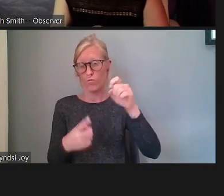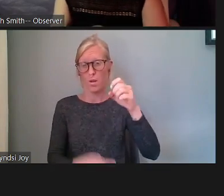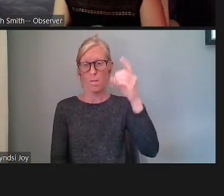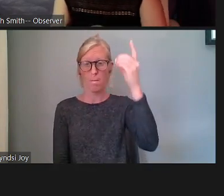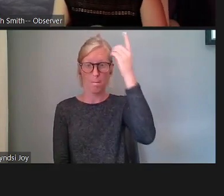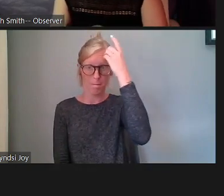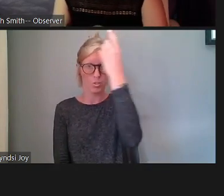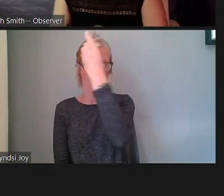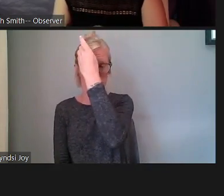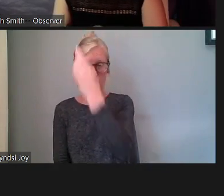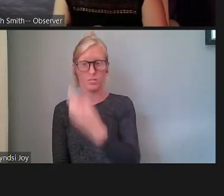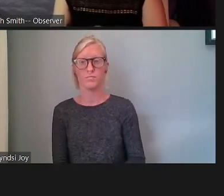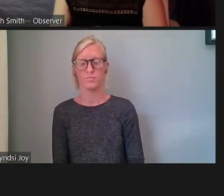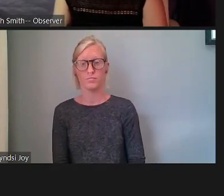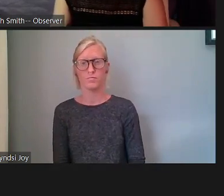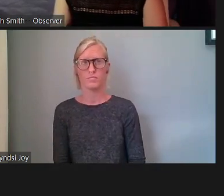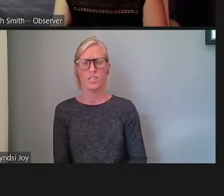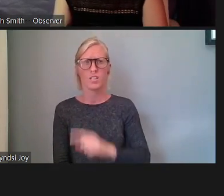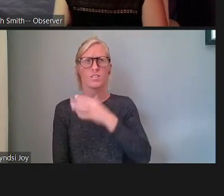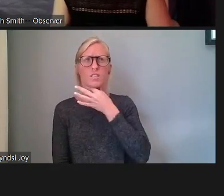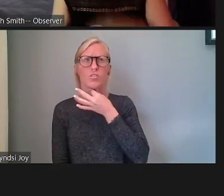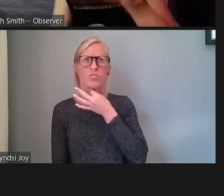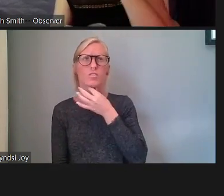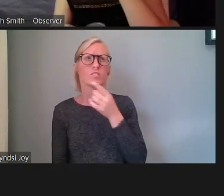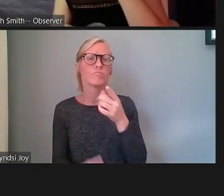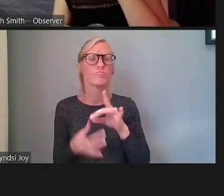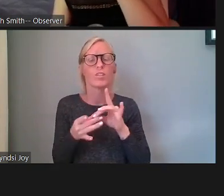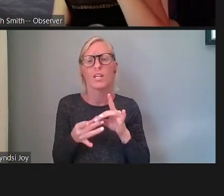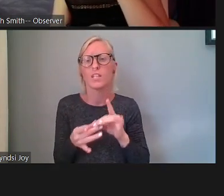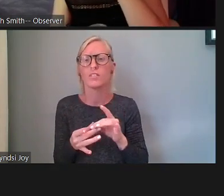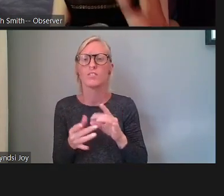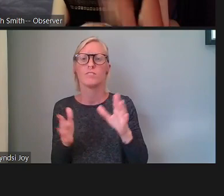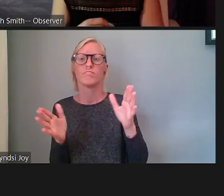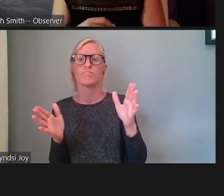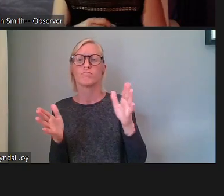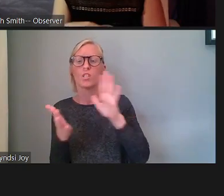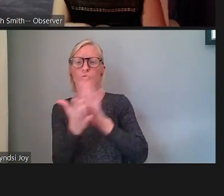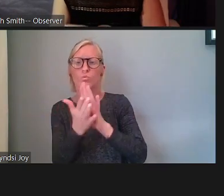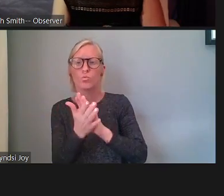of schools being closed, either because there